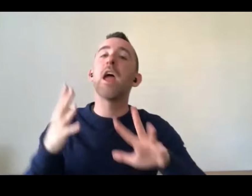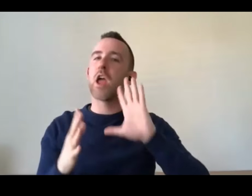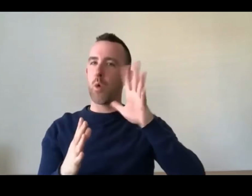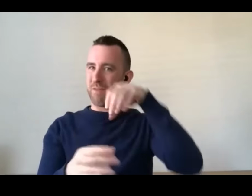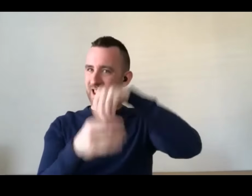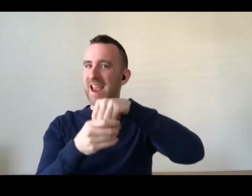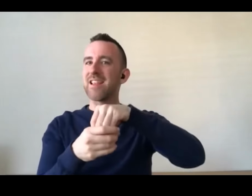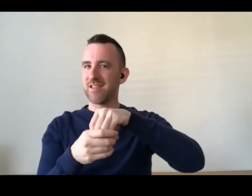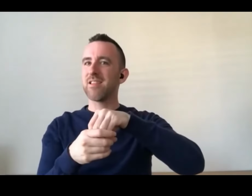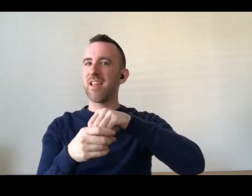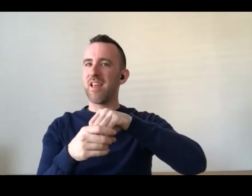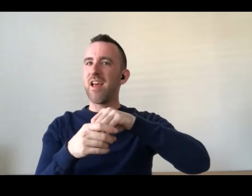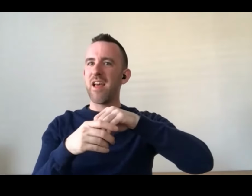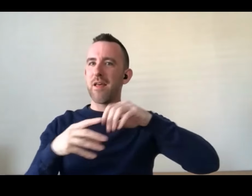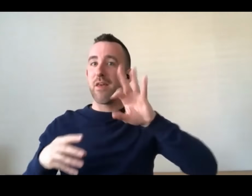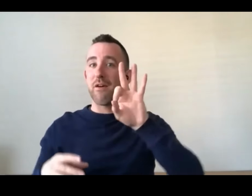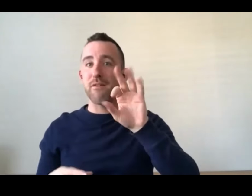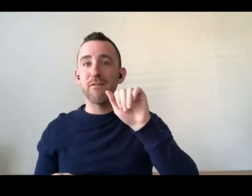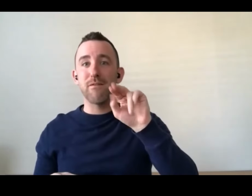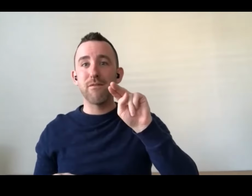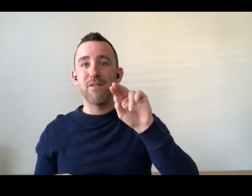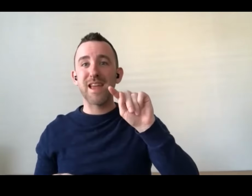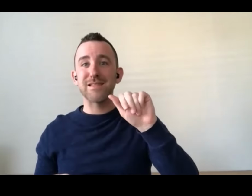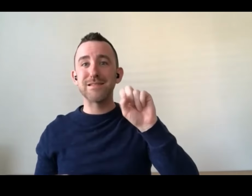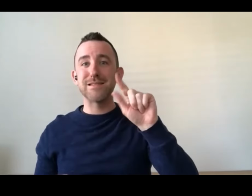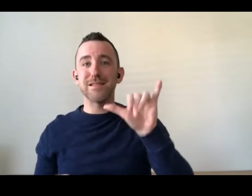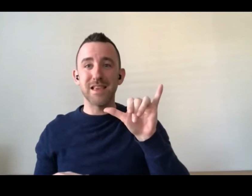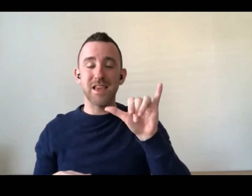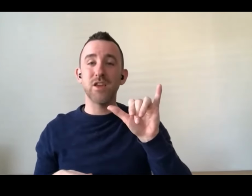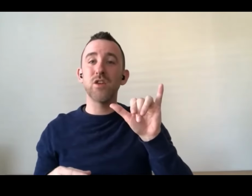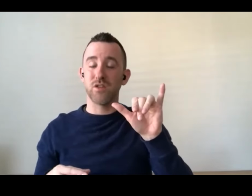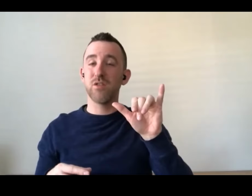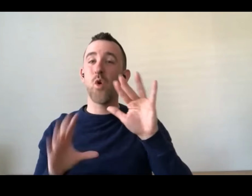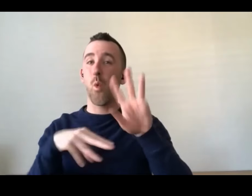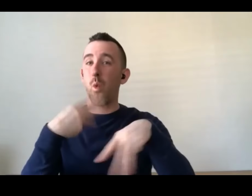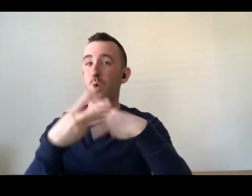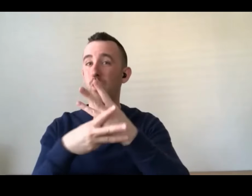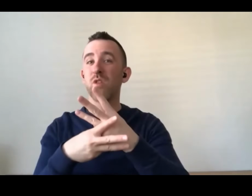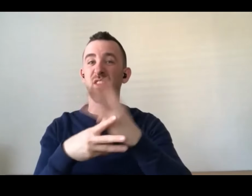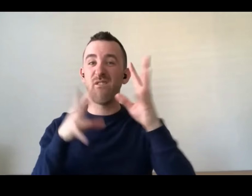realm. So this is where, your experience with,